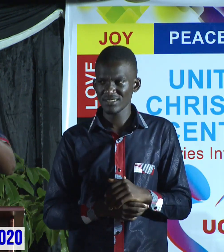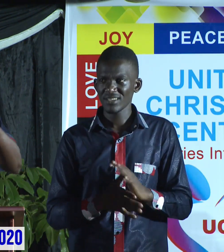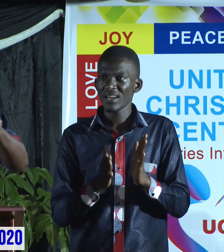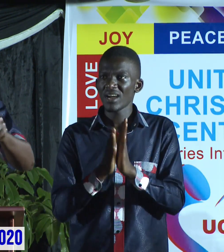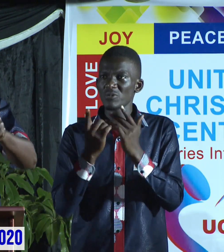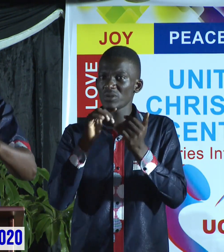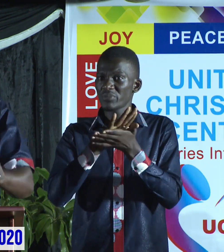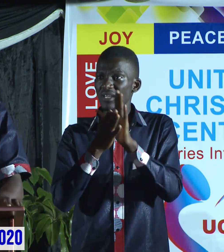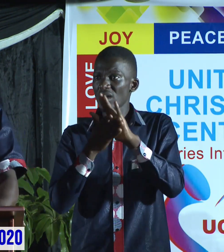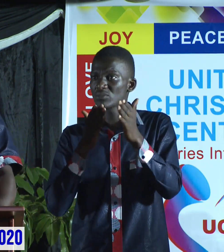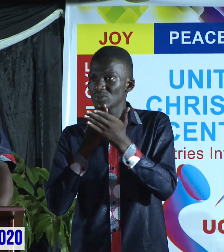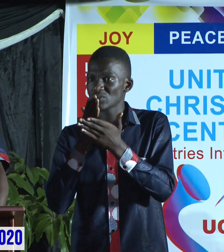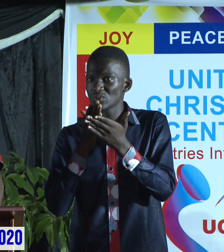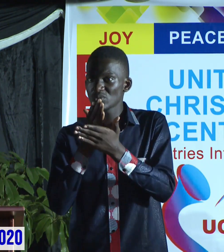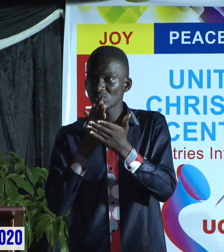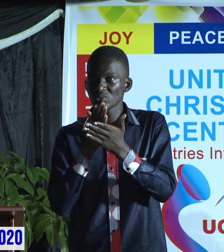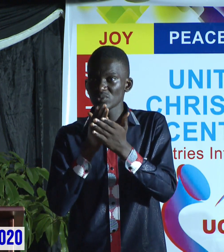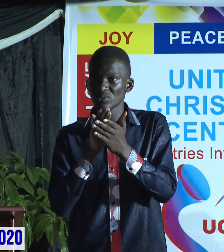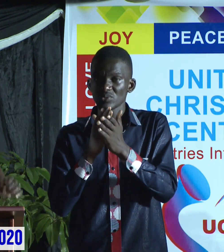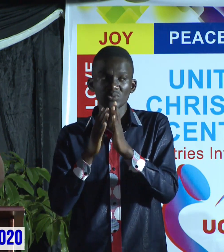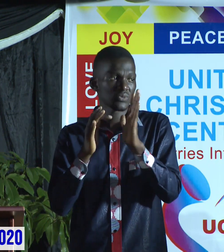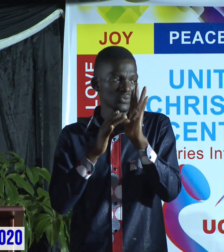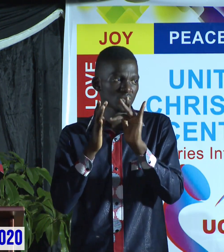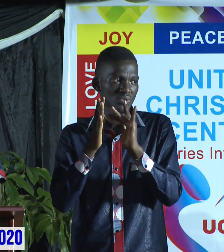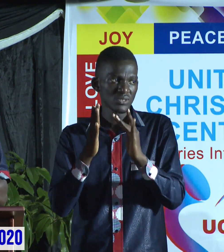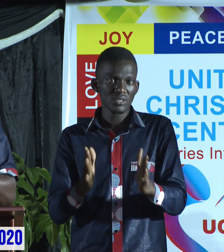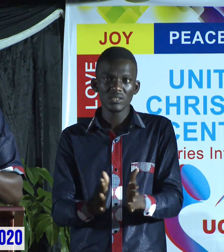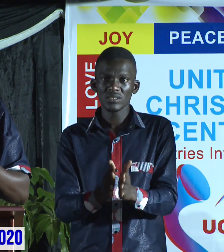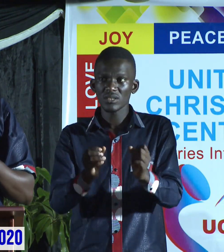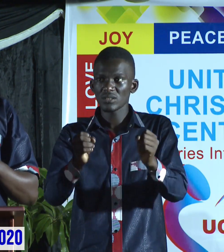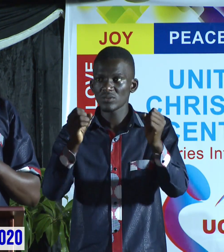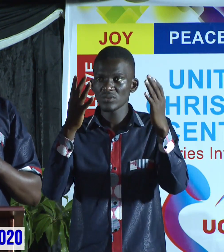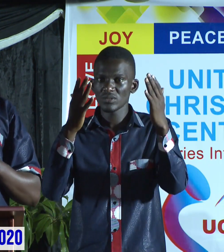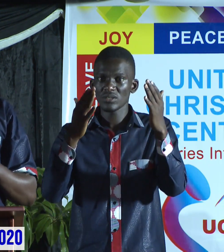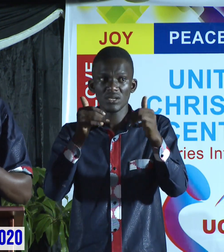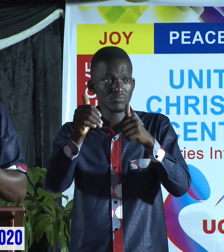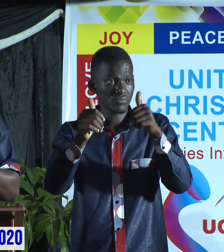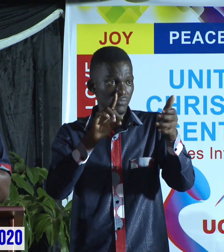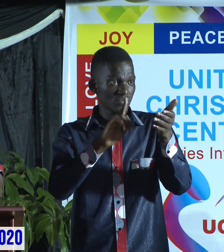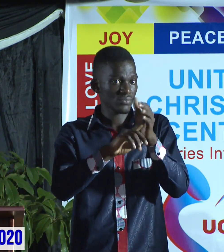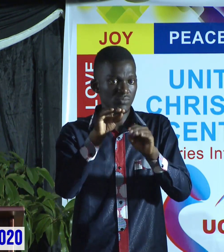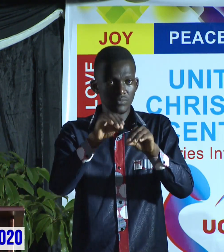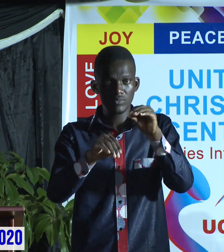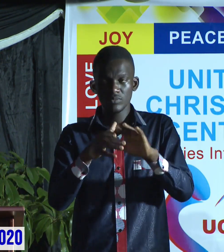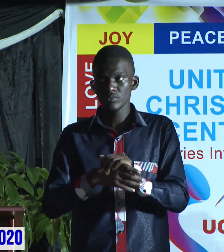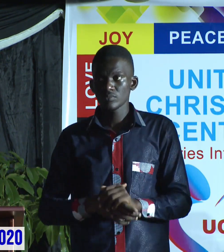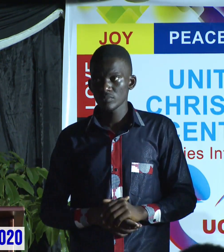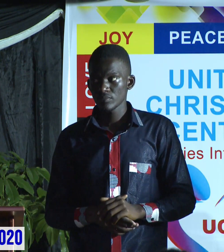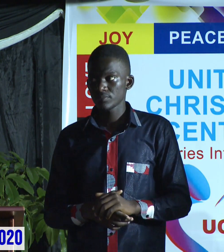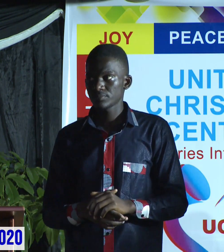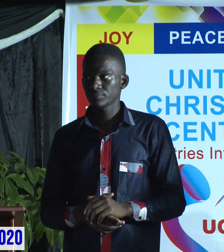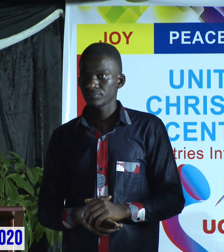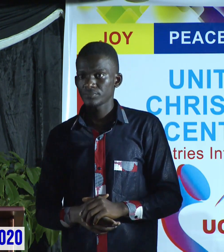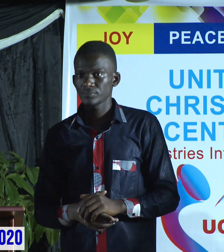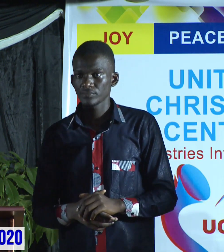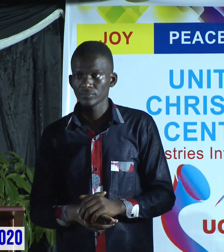us. That we will become true Christians. Hallelujah. Amen. You can get your offering wherever